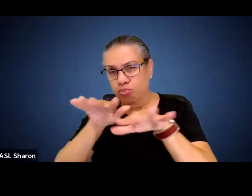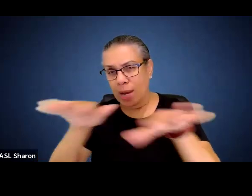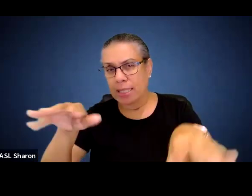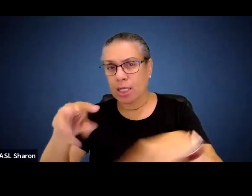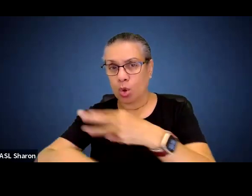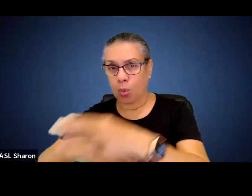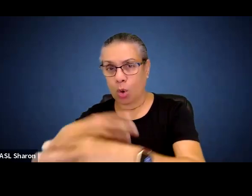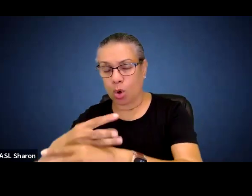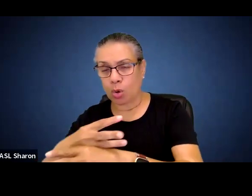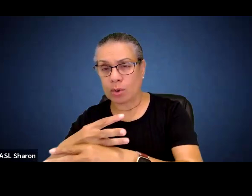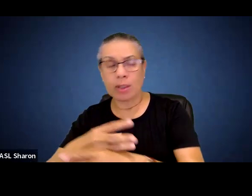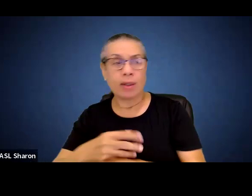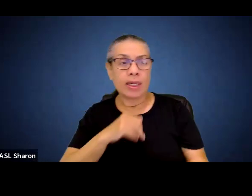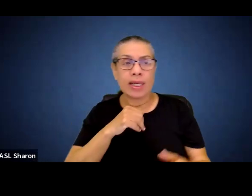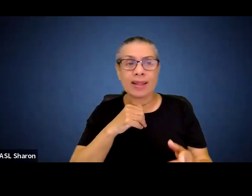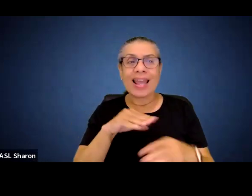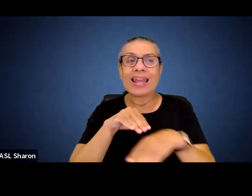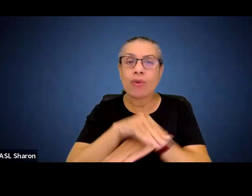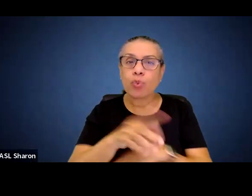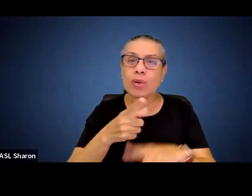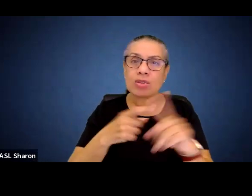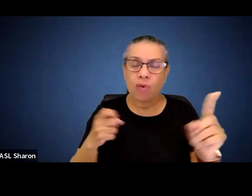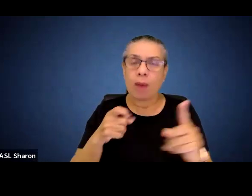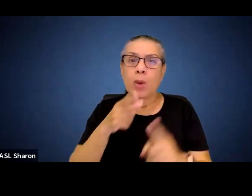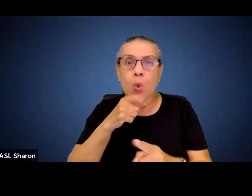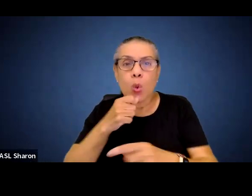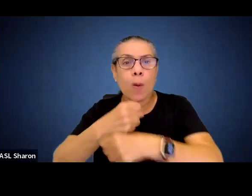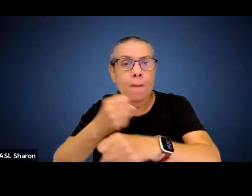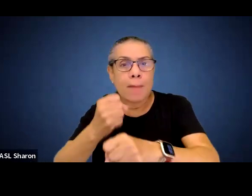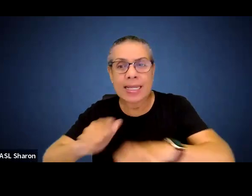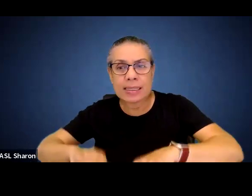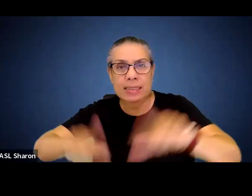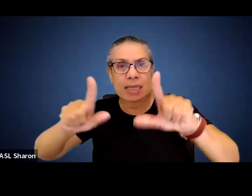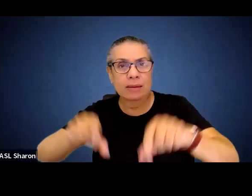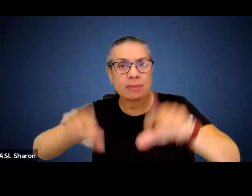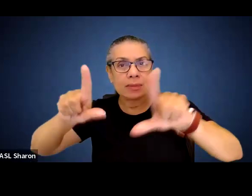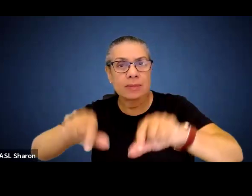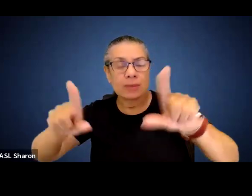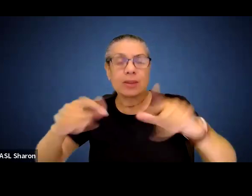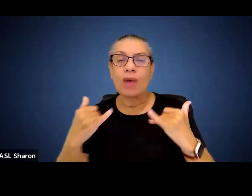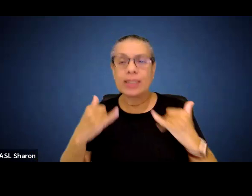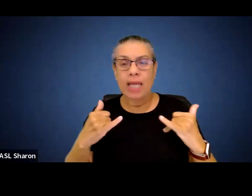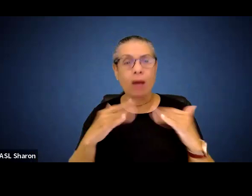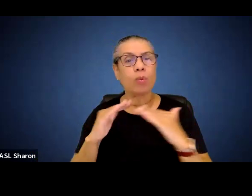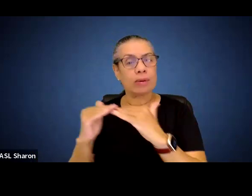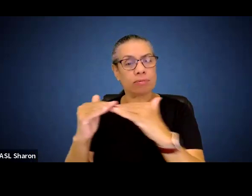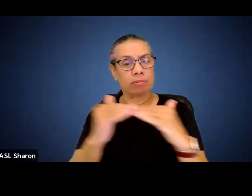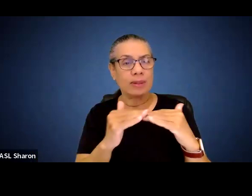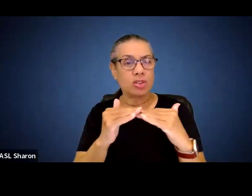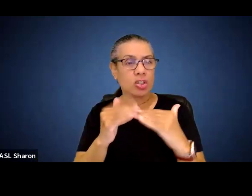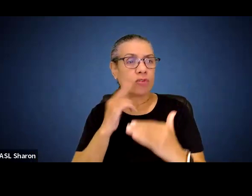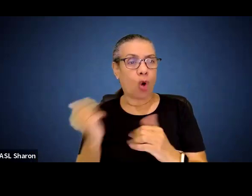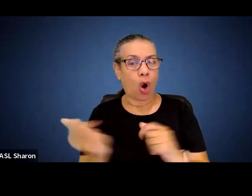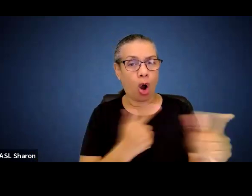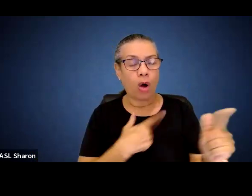not true intelligence and are heavily influenced by the biases of those who create them. The Algorithmic Justice League is doing work on making legal protections for all, from